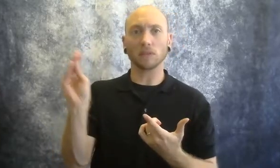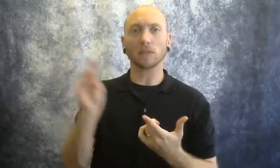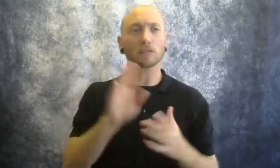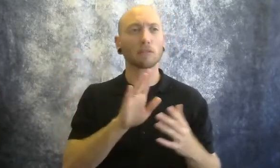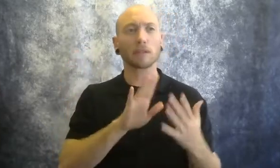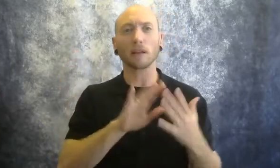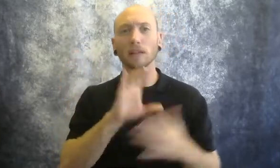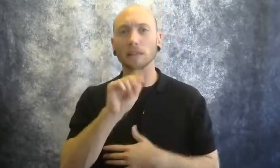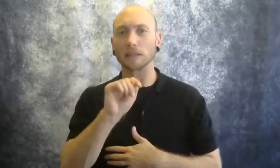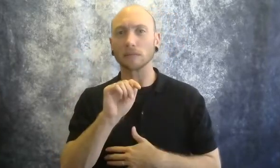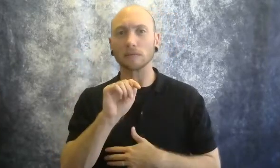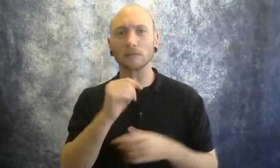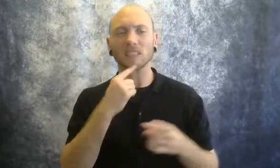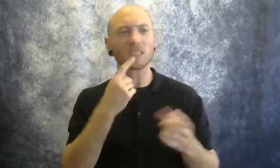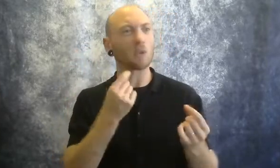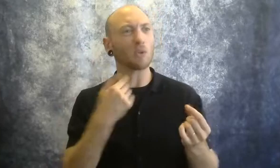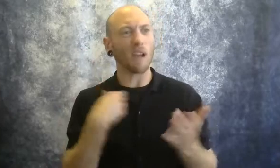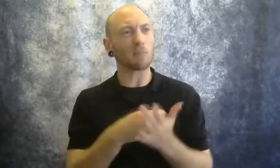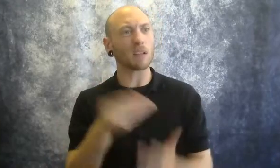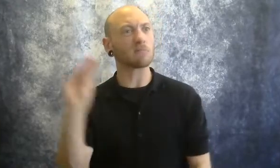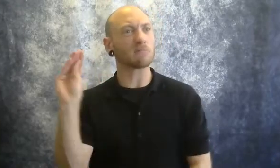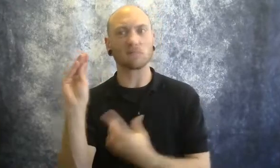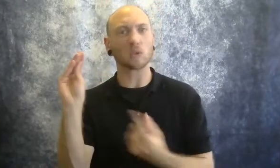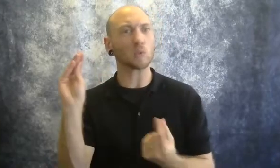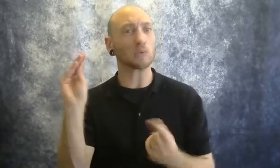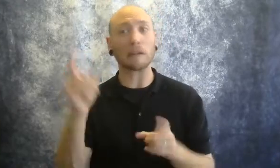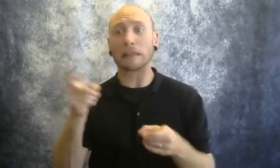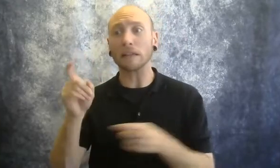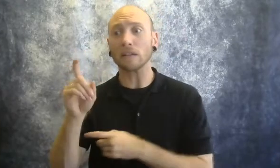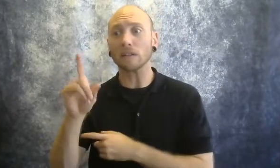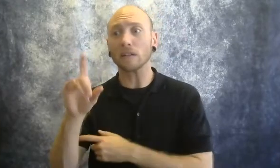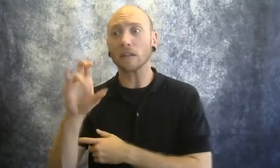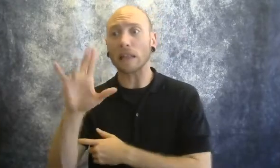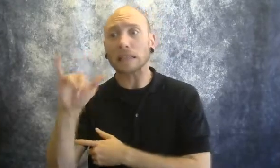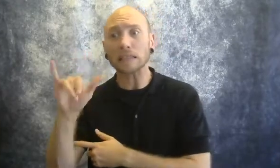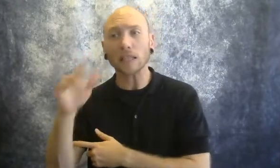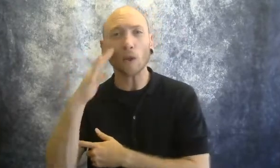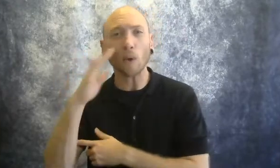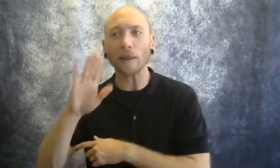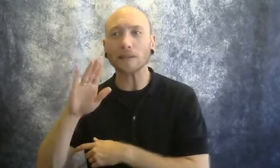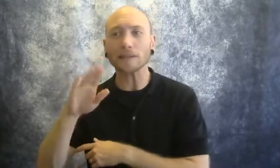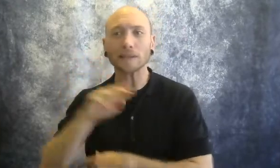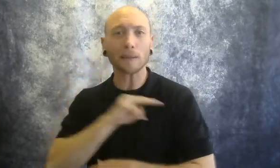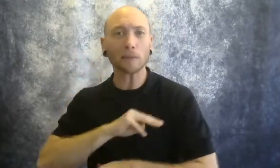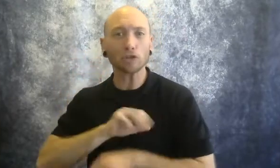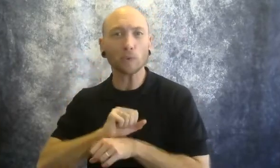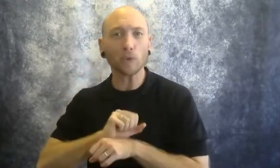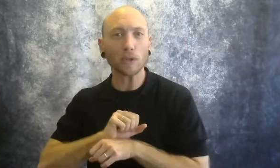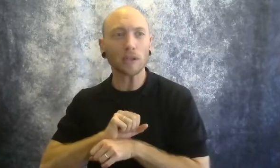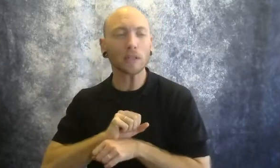I got it all collected, and I started talking to Clinton. I said, I don't know what to do with this money. And I said, shall I give it to Clancy, for the mission?